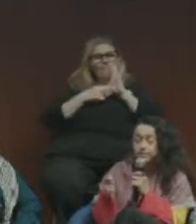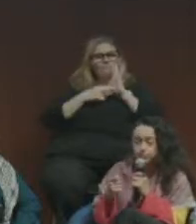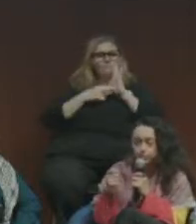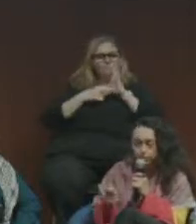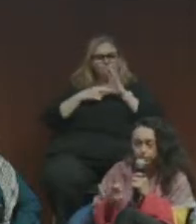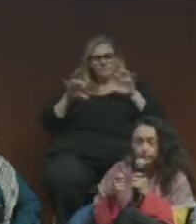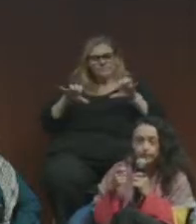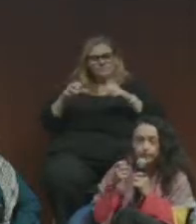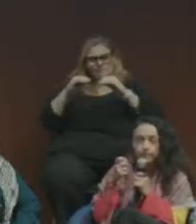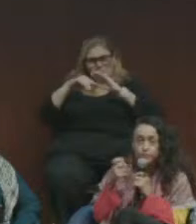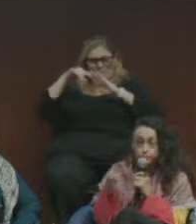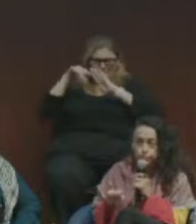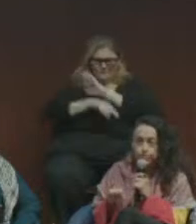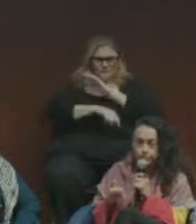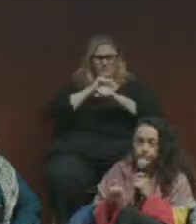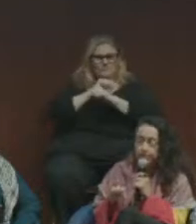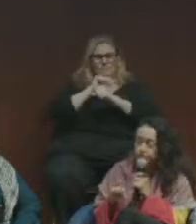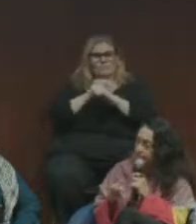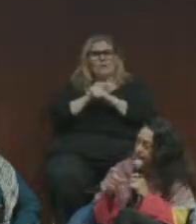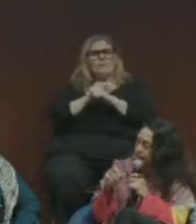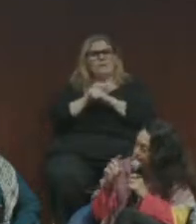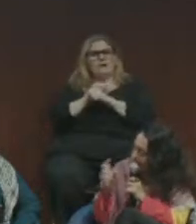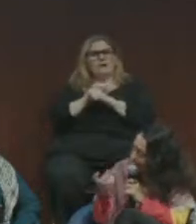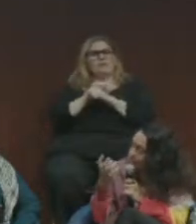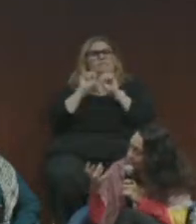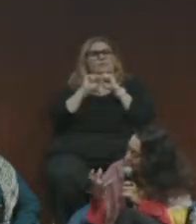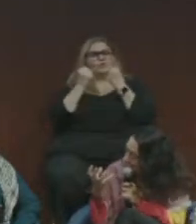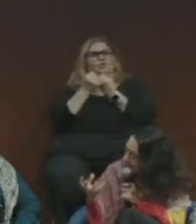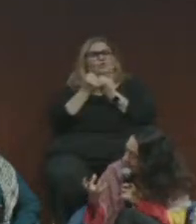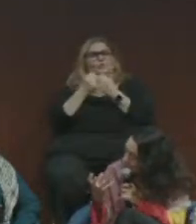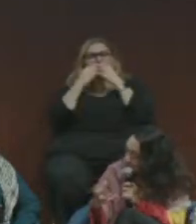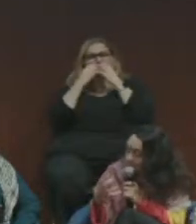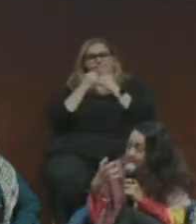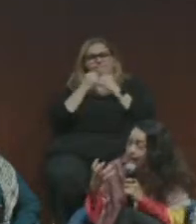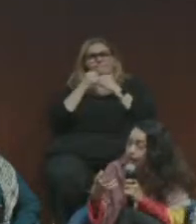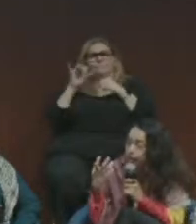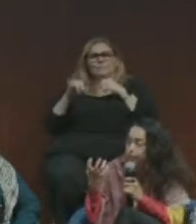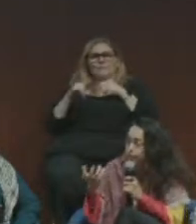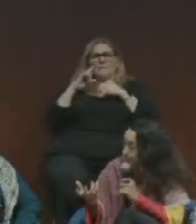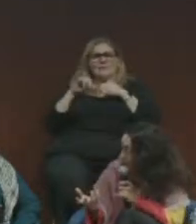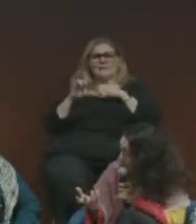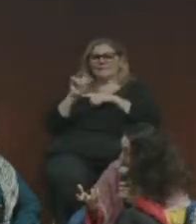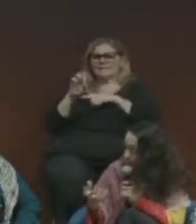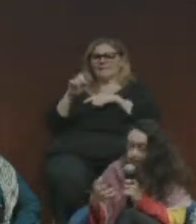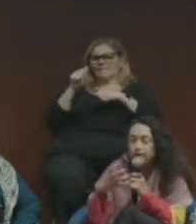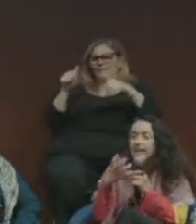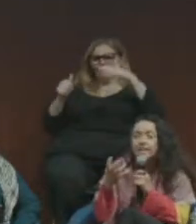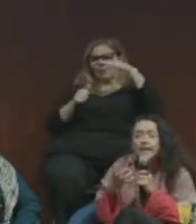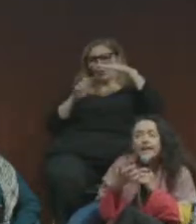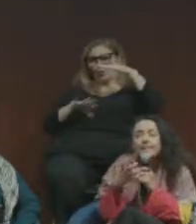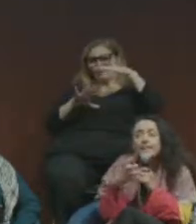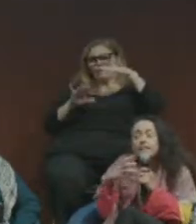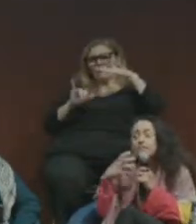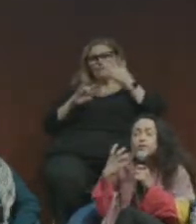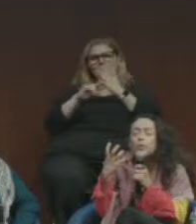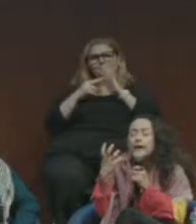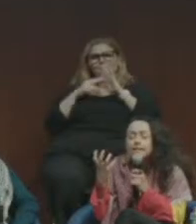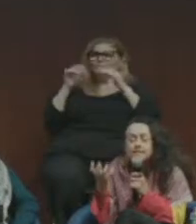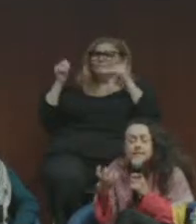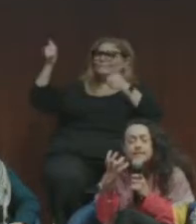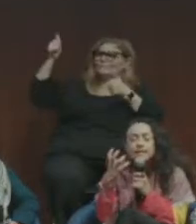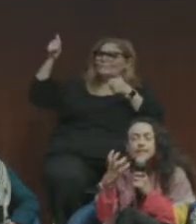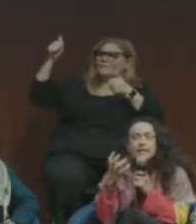the deeper work of social transformation. And I think that that's where this care from below, which I had even